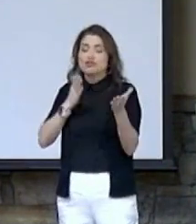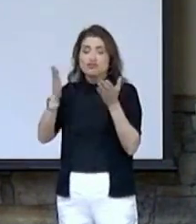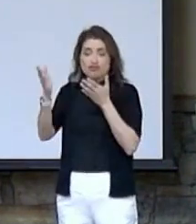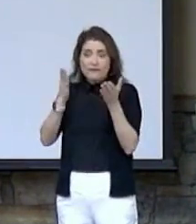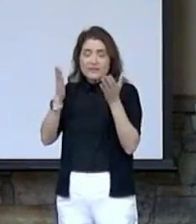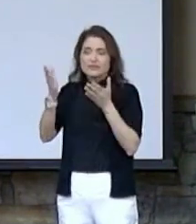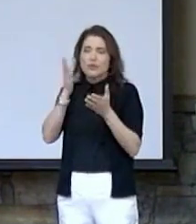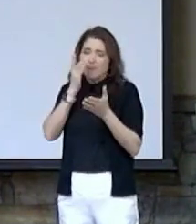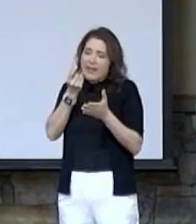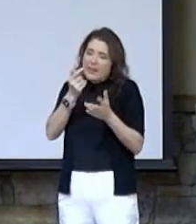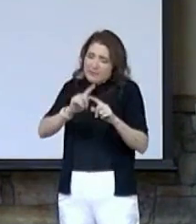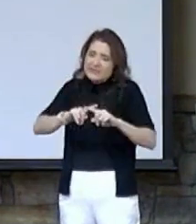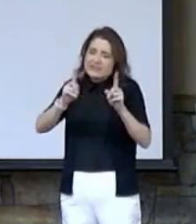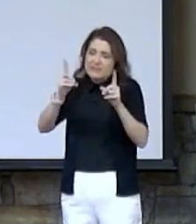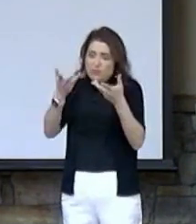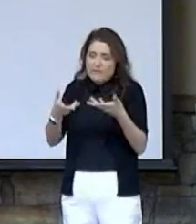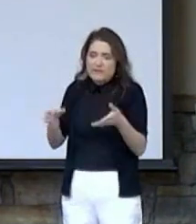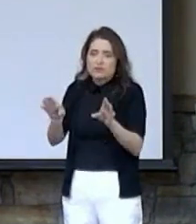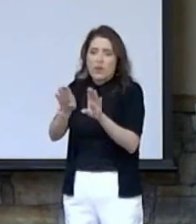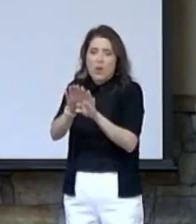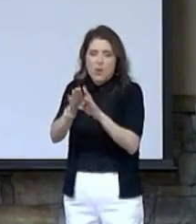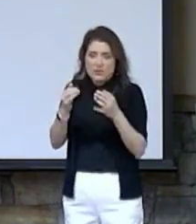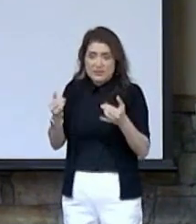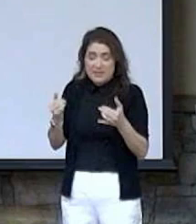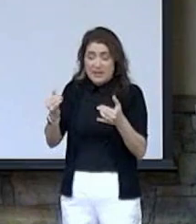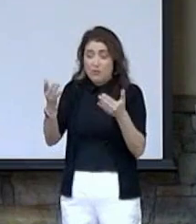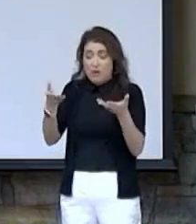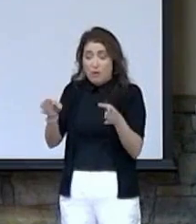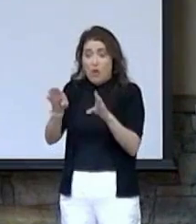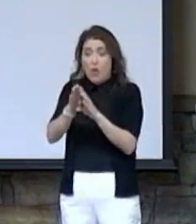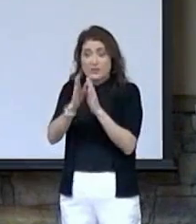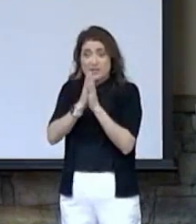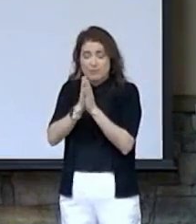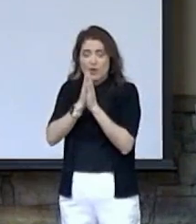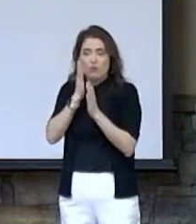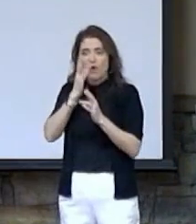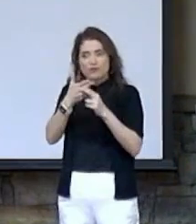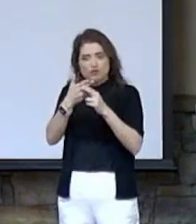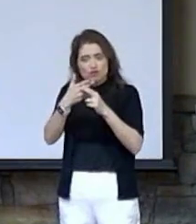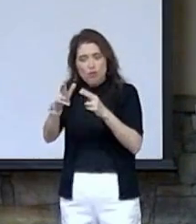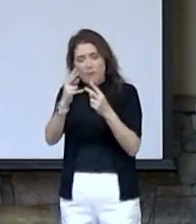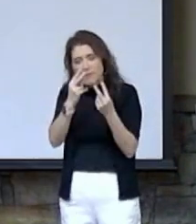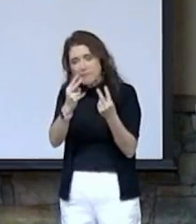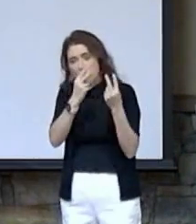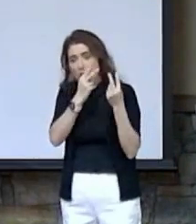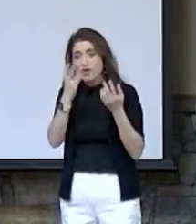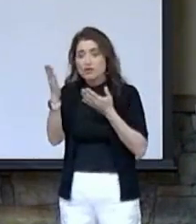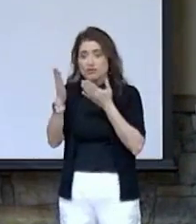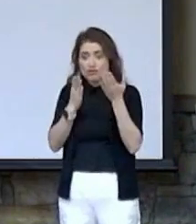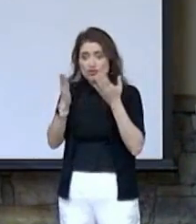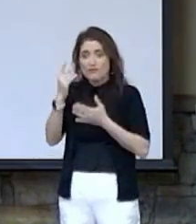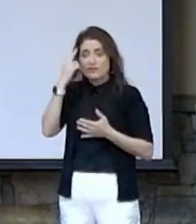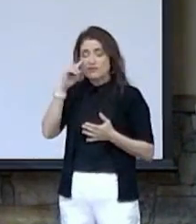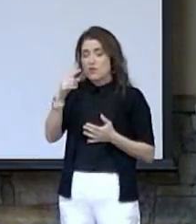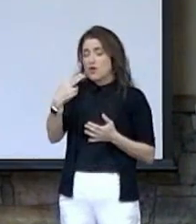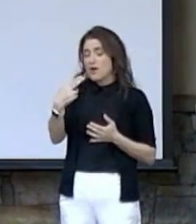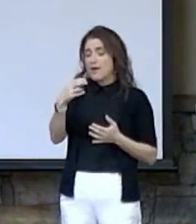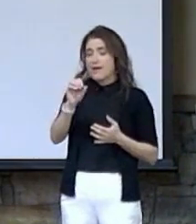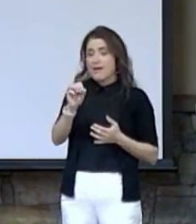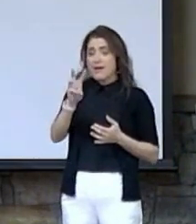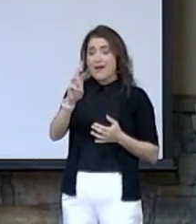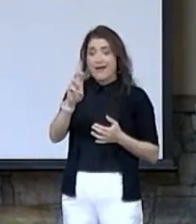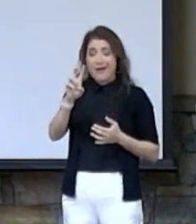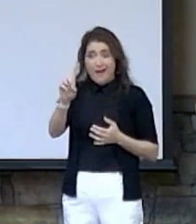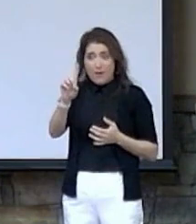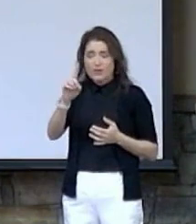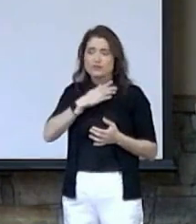just a little bit different after we close today. So after our closing prayer, we're going to have a short memorial service for Howard Scott. So if you would,